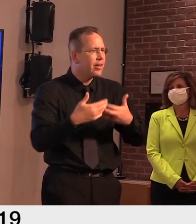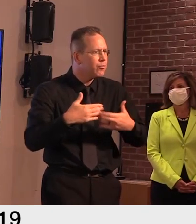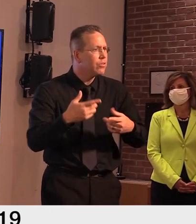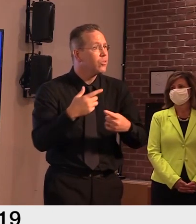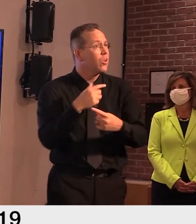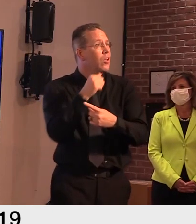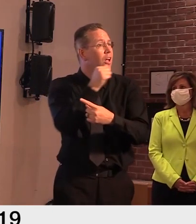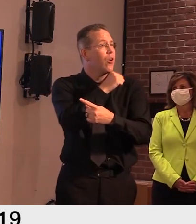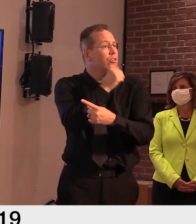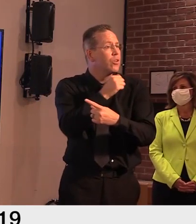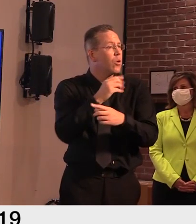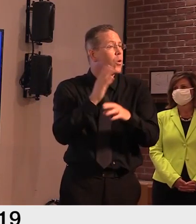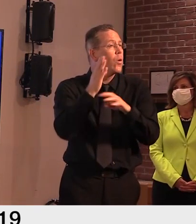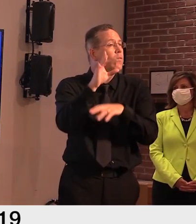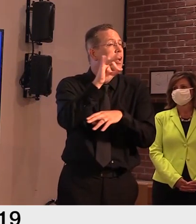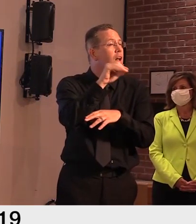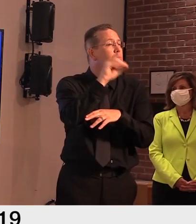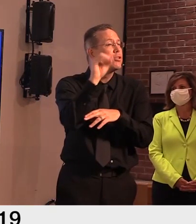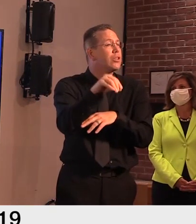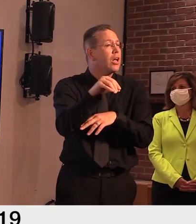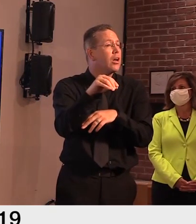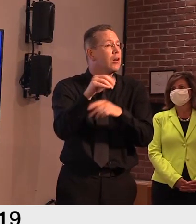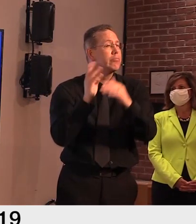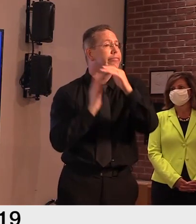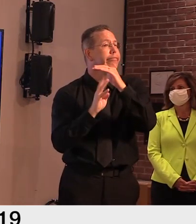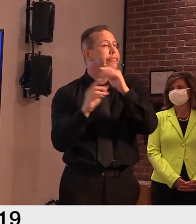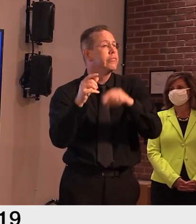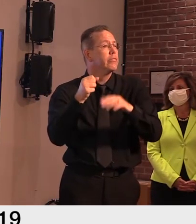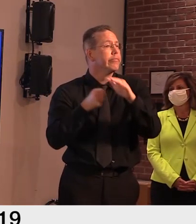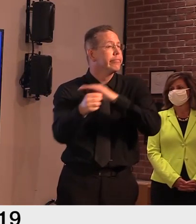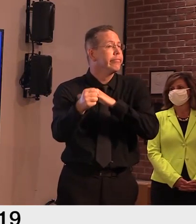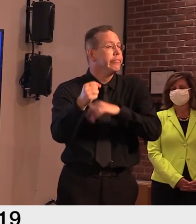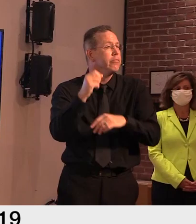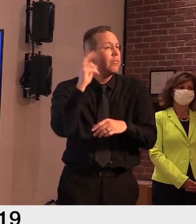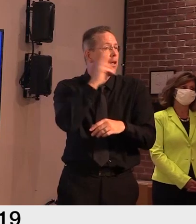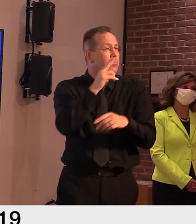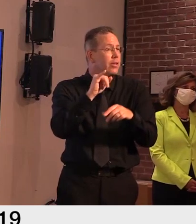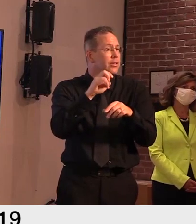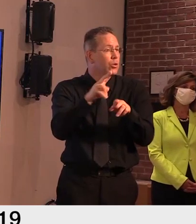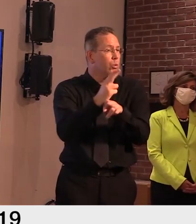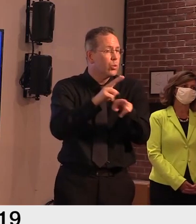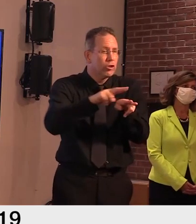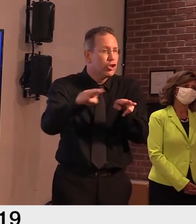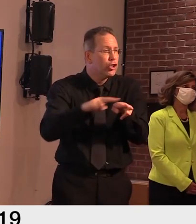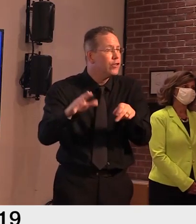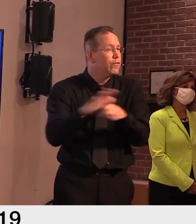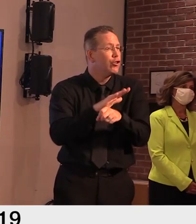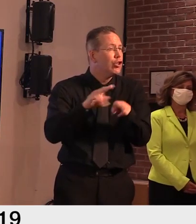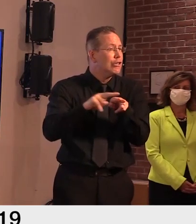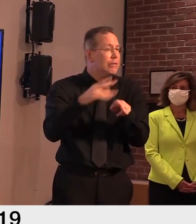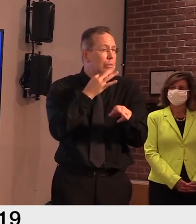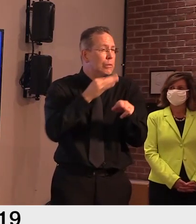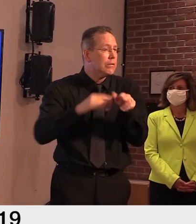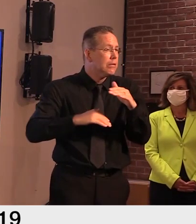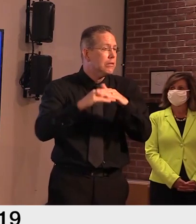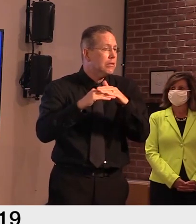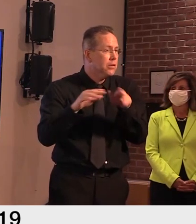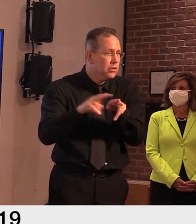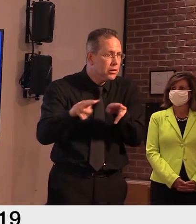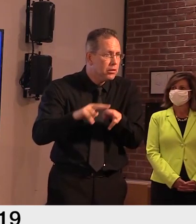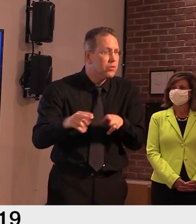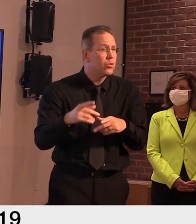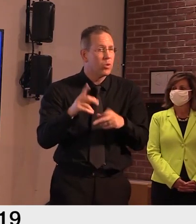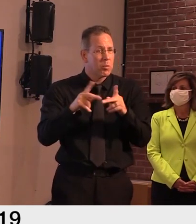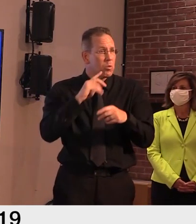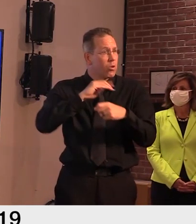be more need for hospital care as people progress with the virus and get ill and need that type of hospital care. Here